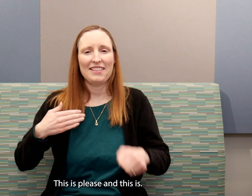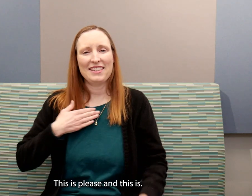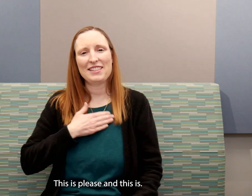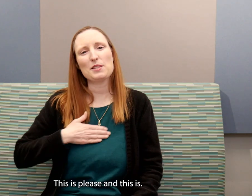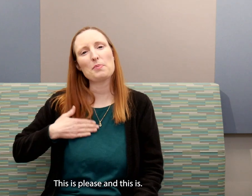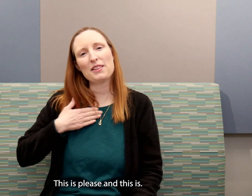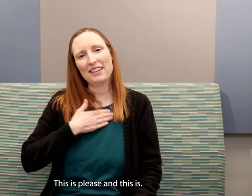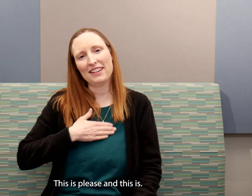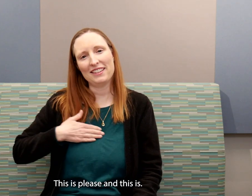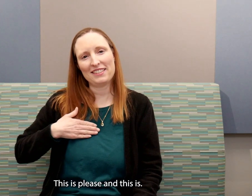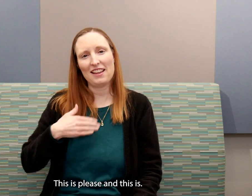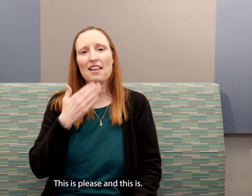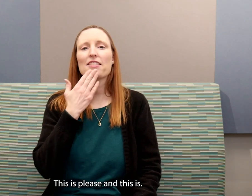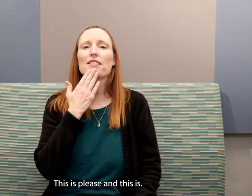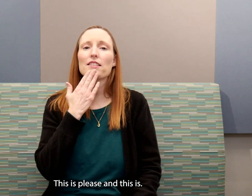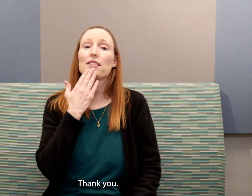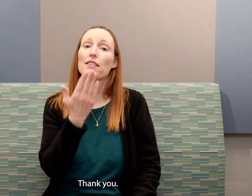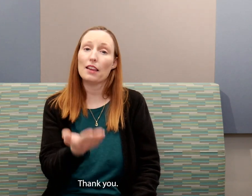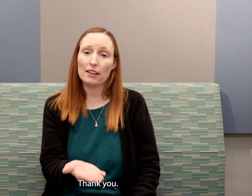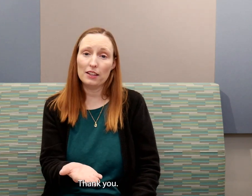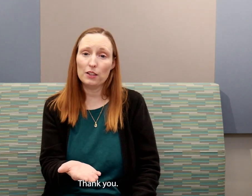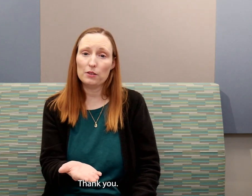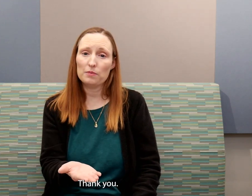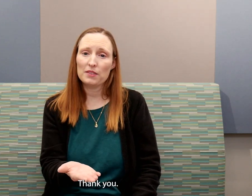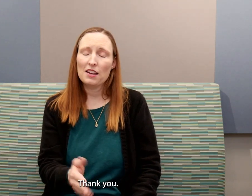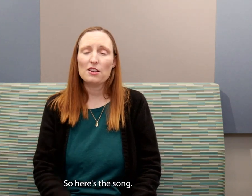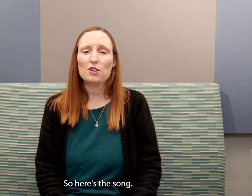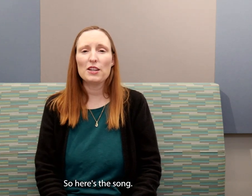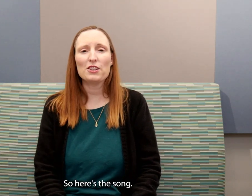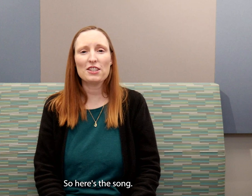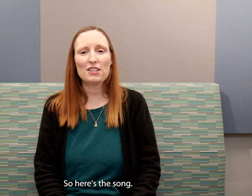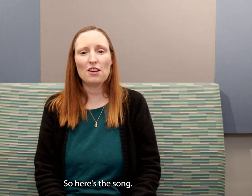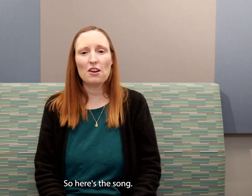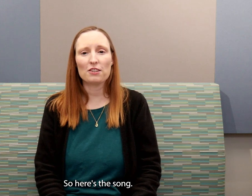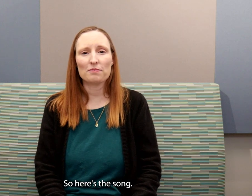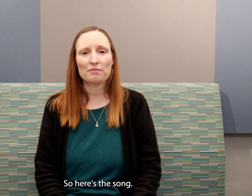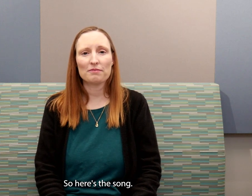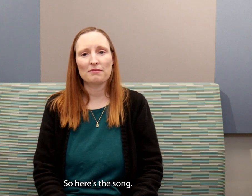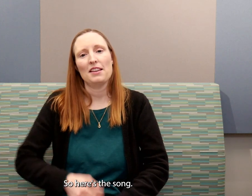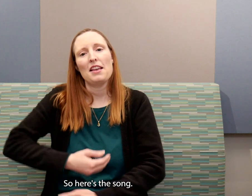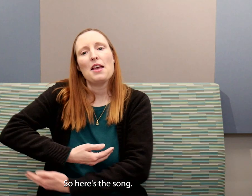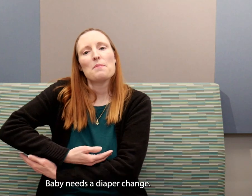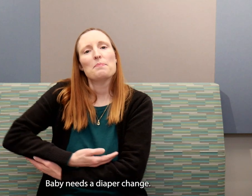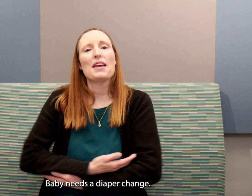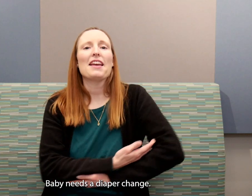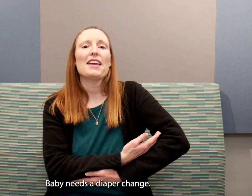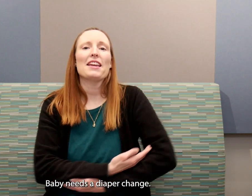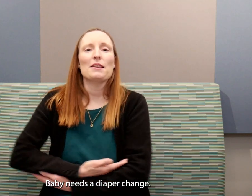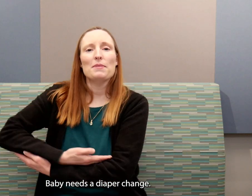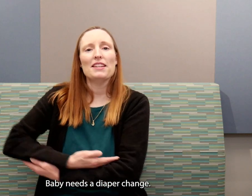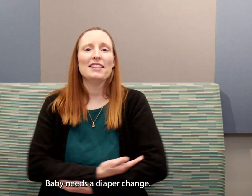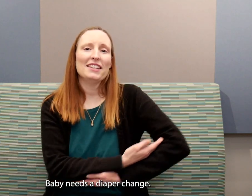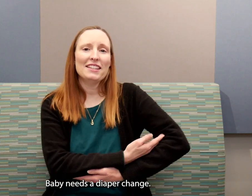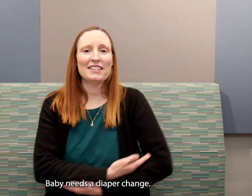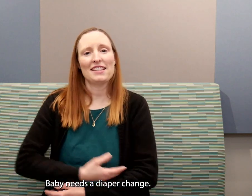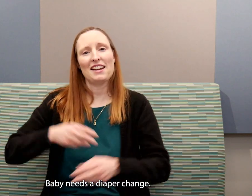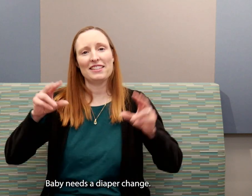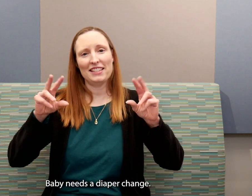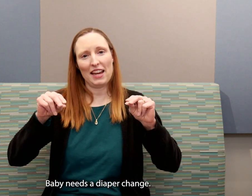is please, and this is thank you. So here's the song. Baby needs a